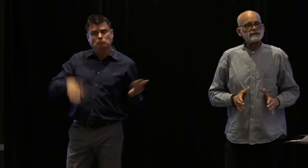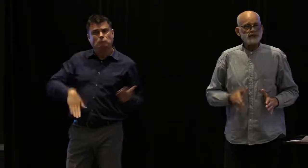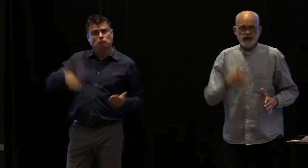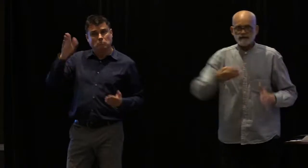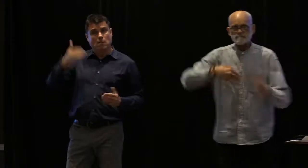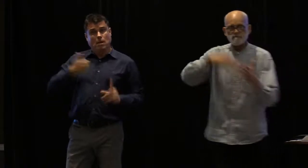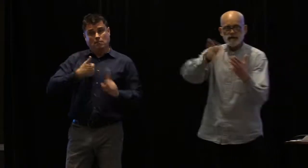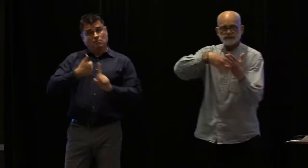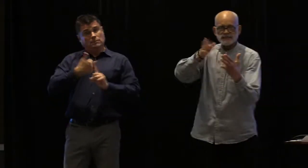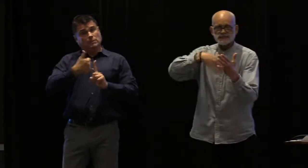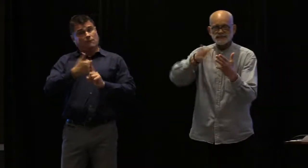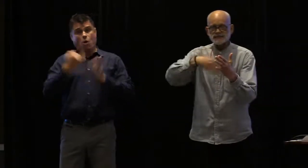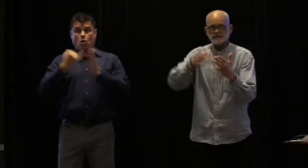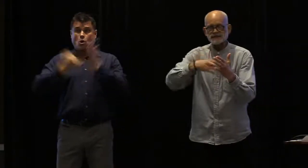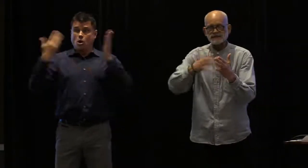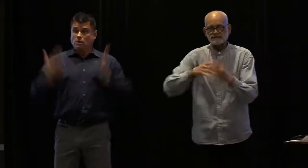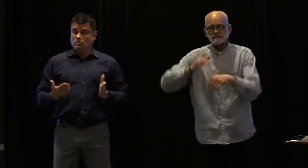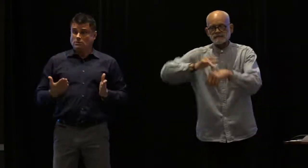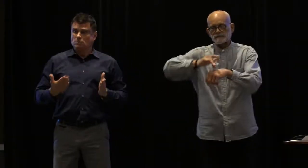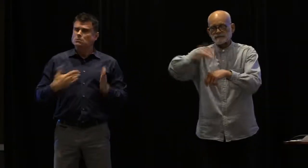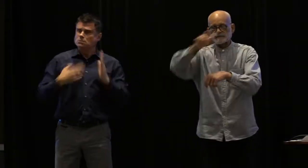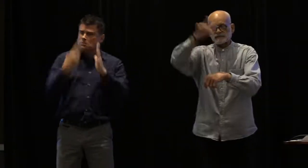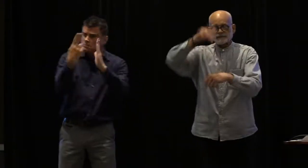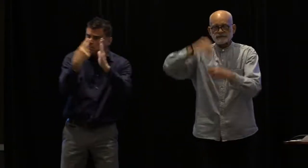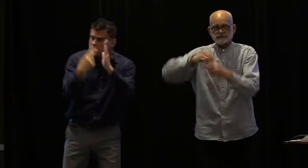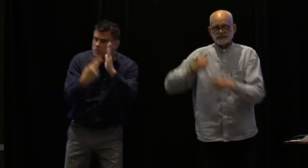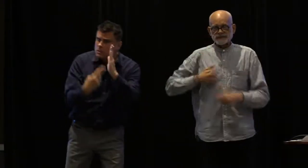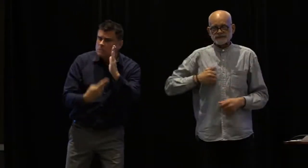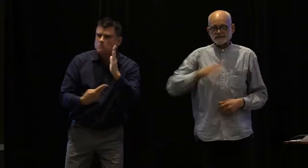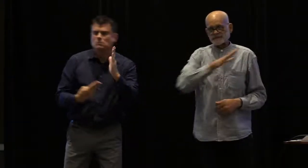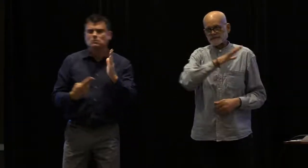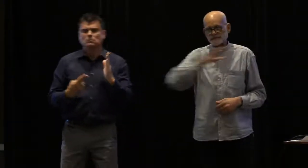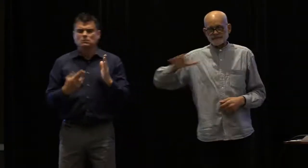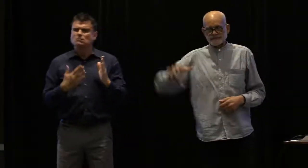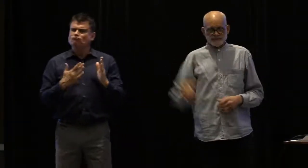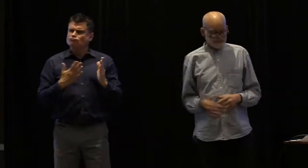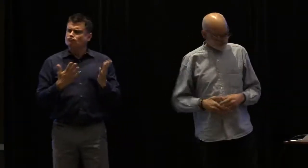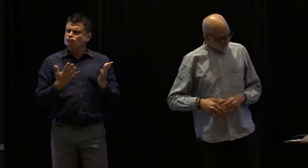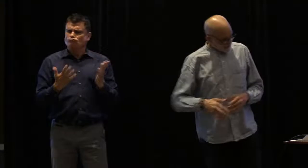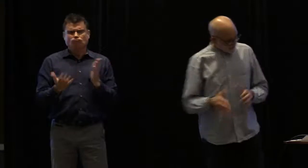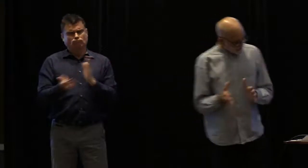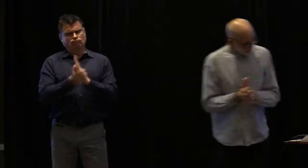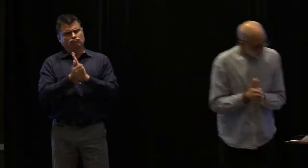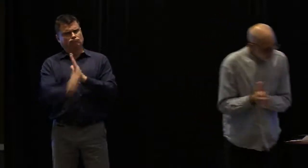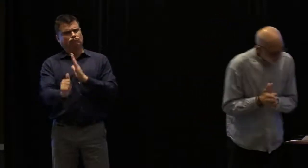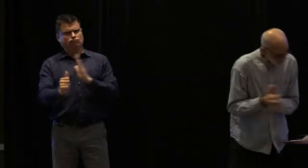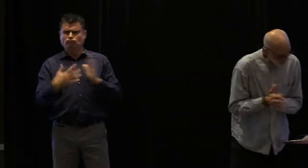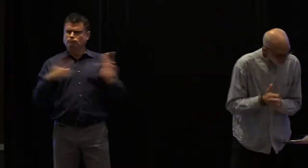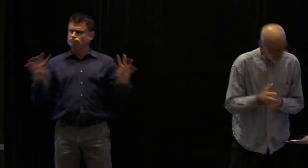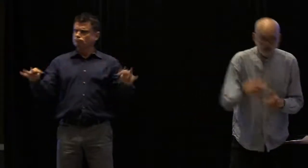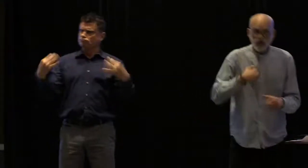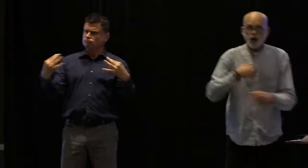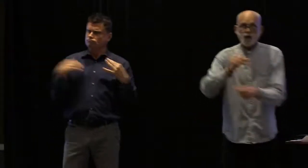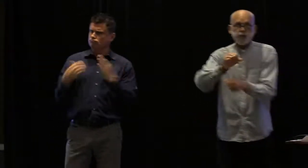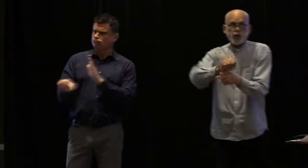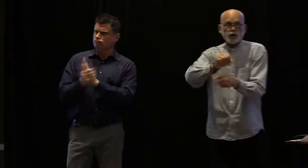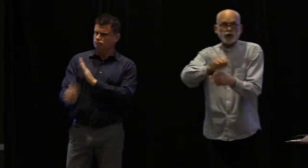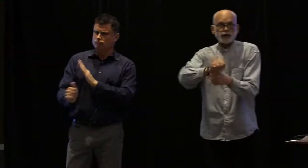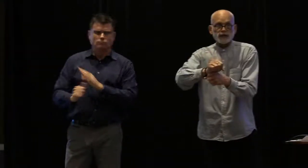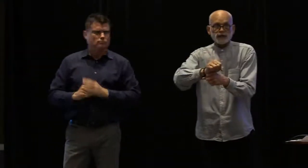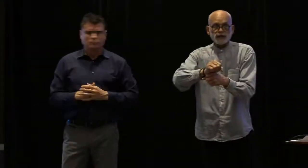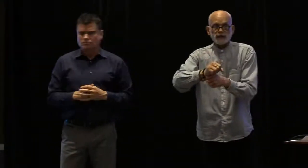Columbia for quite some time as an artist. I am well known across the country for my